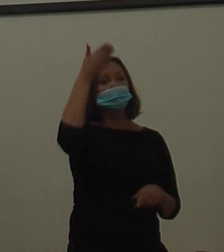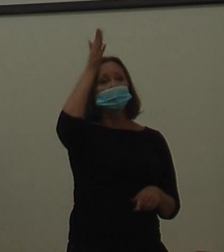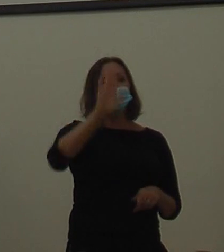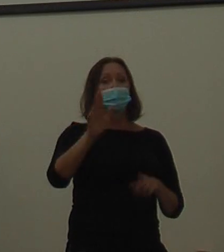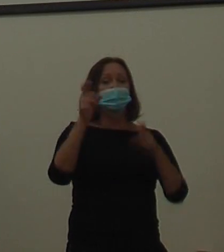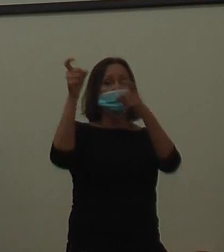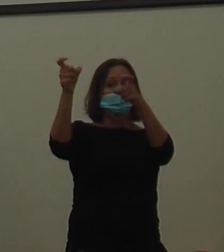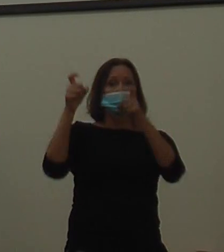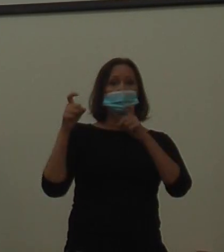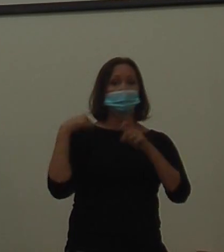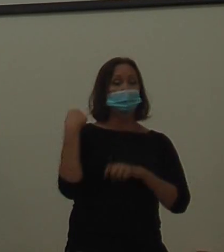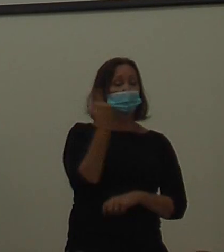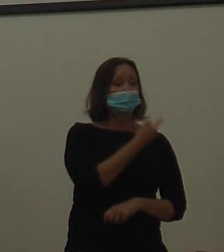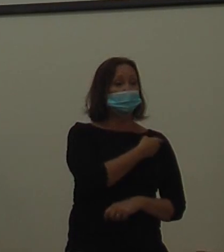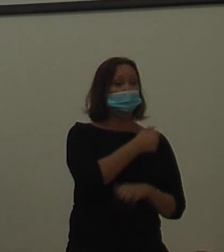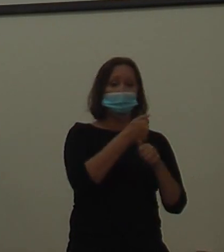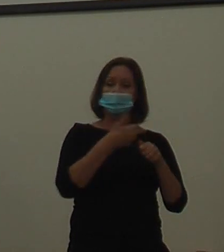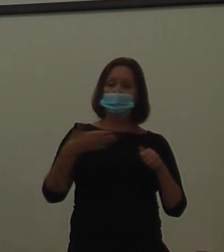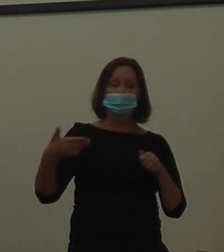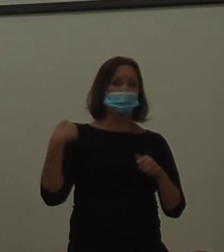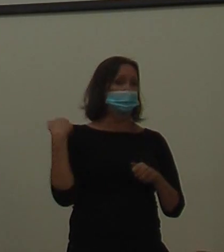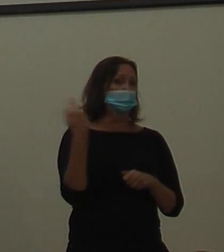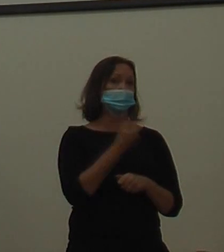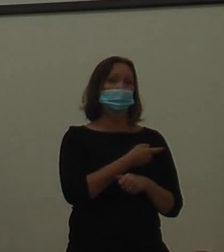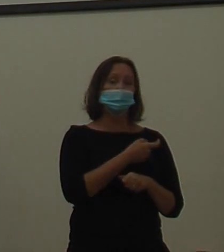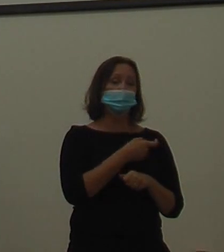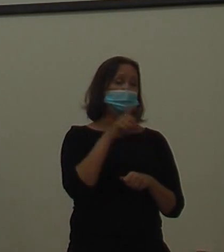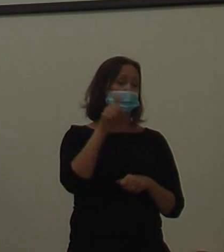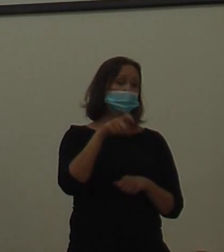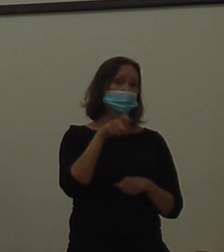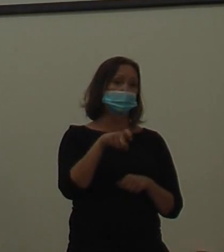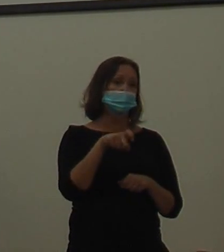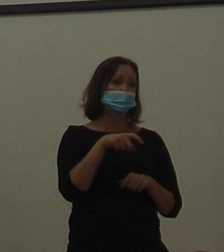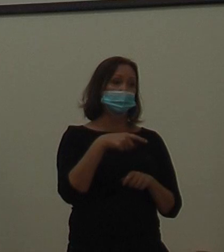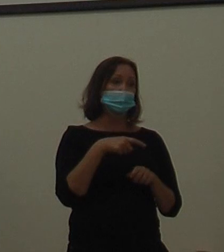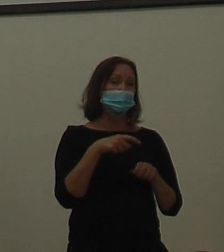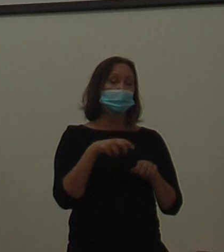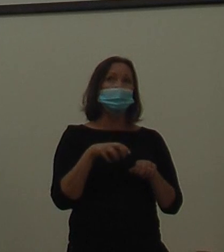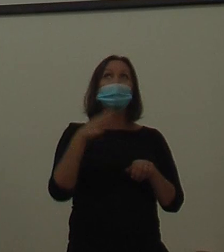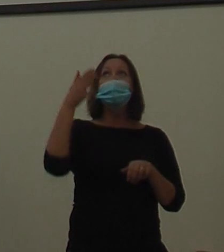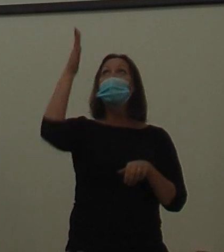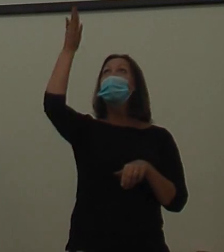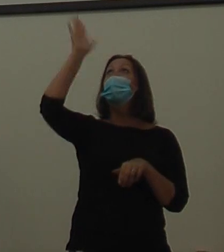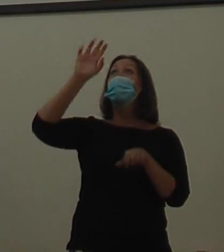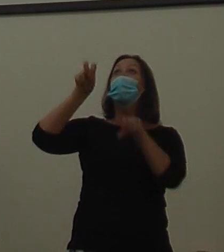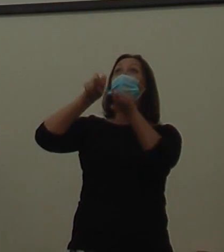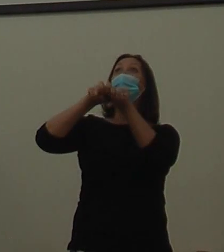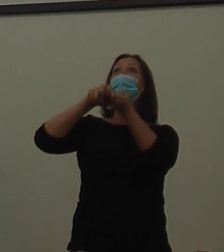everything we need. We've given God the back seat way too long.